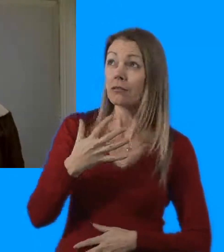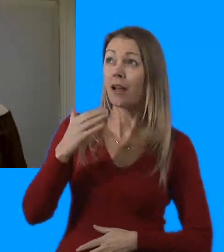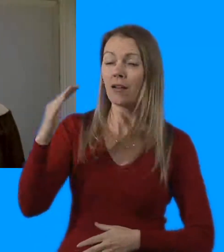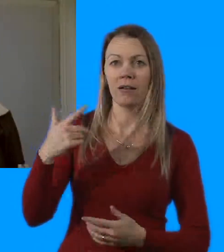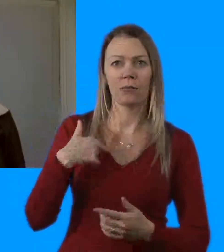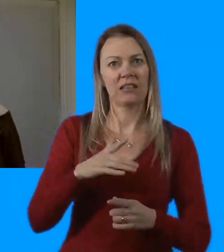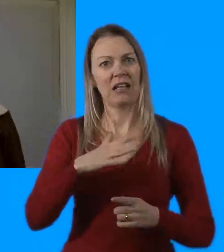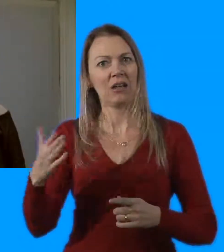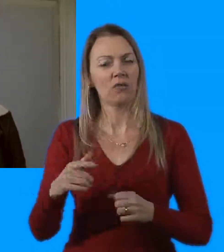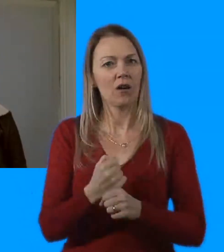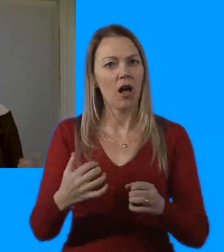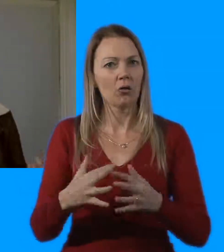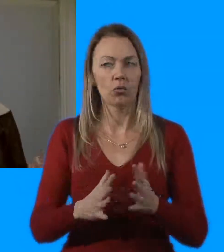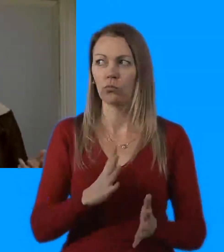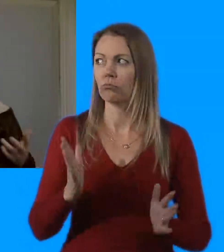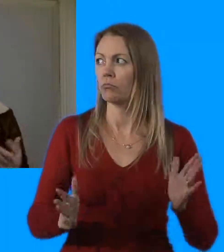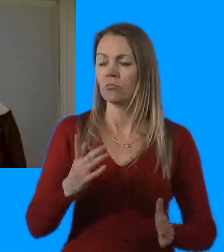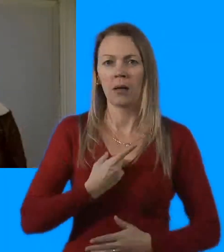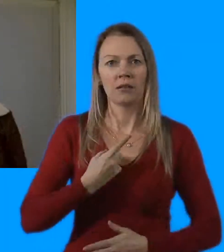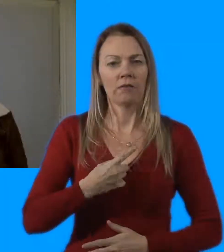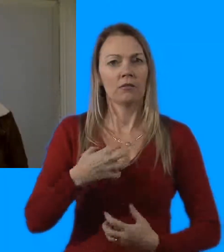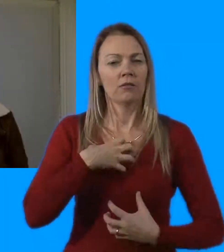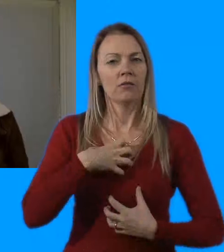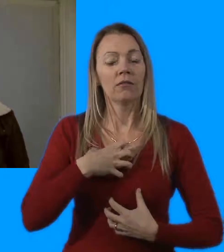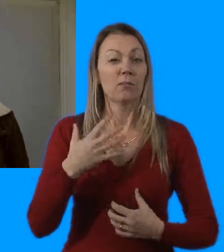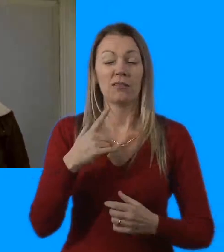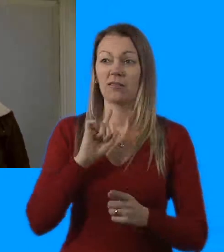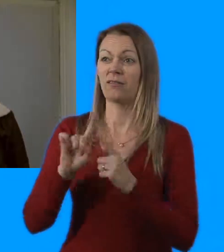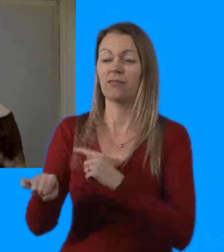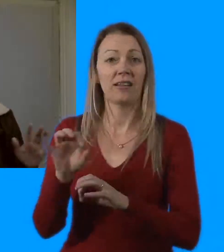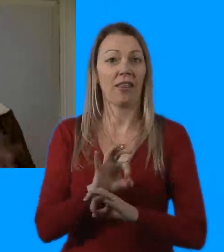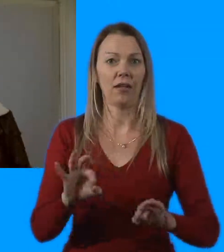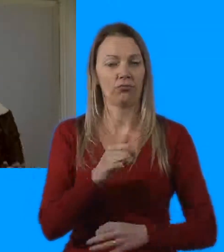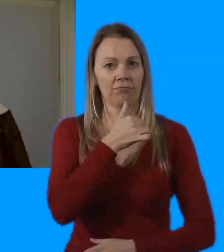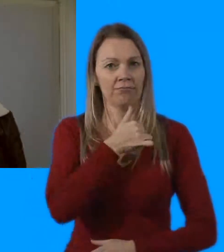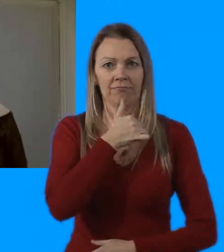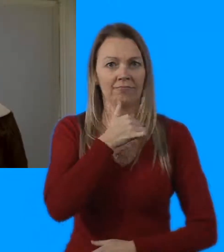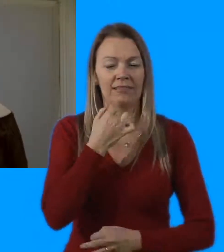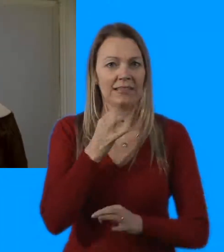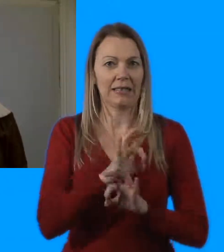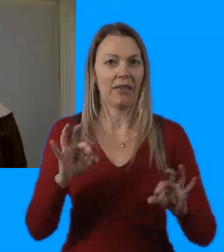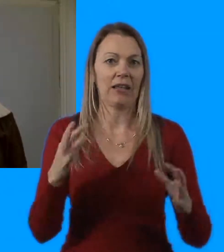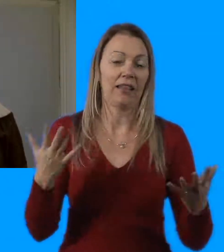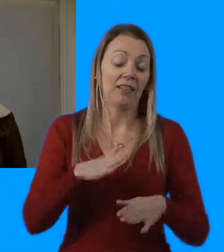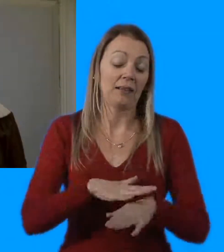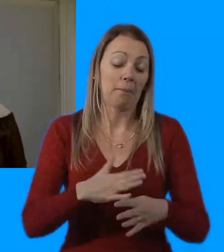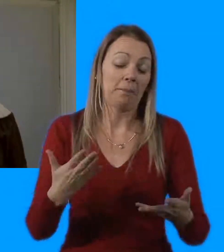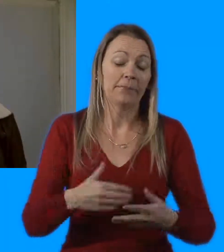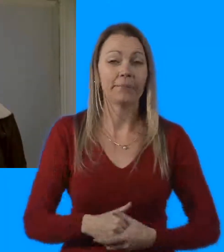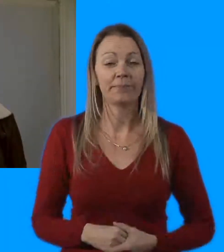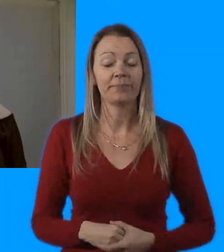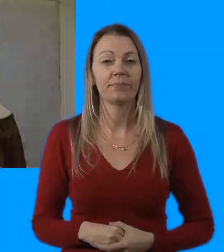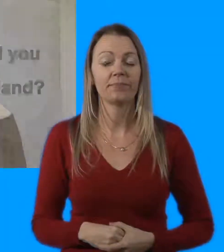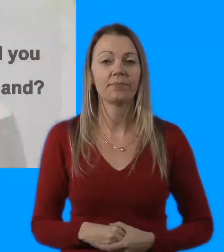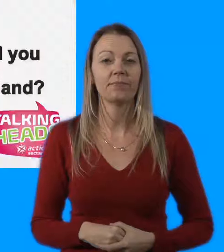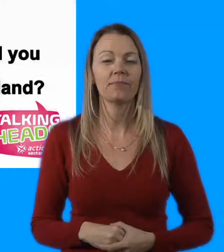I was a bit worried because I was East End of Glasgow on my own walking to get a bus, so but I never did it, obviously, because I didn't want to approach that subject at